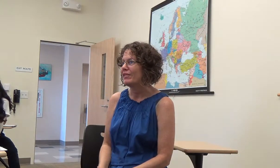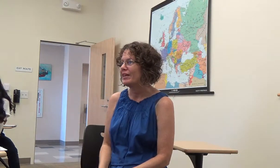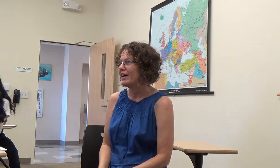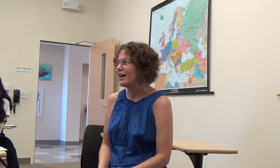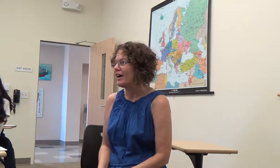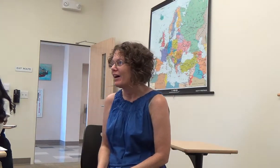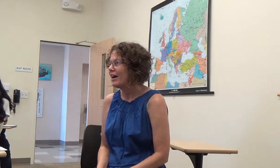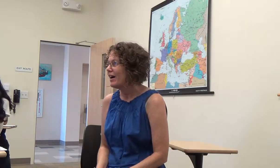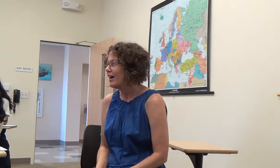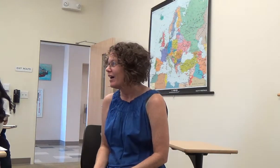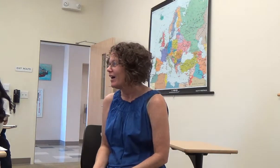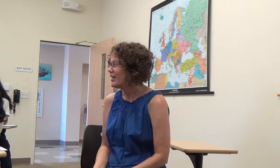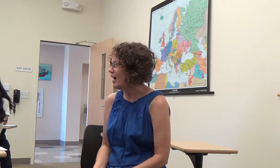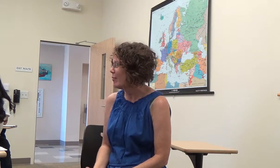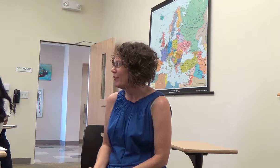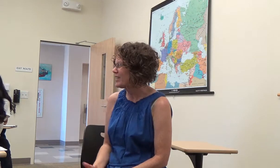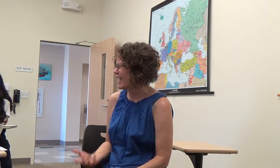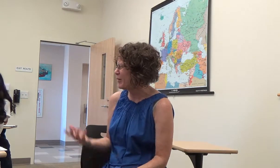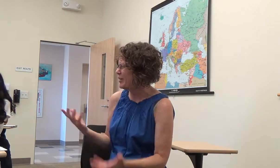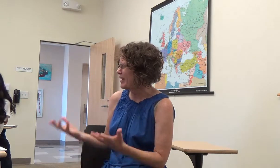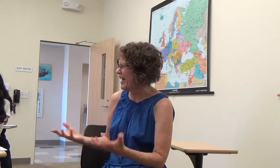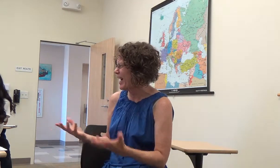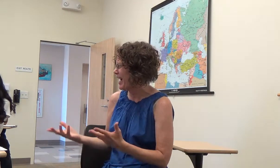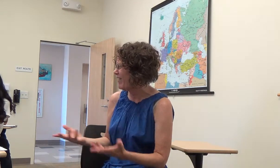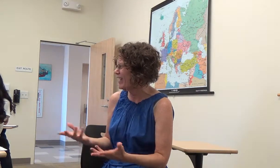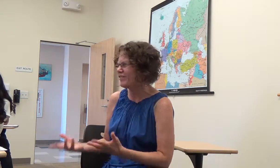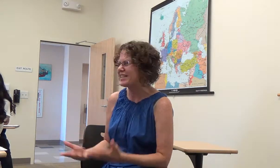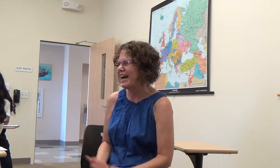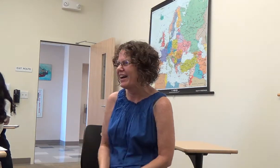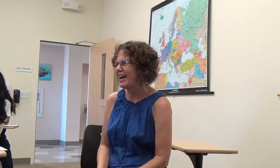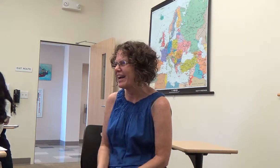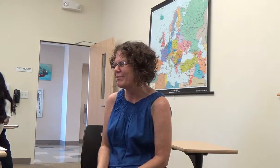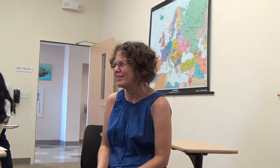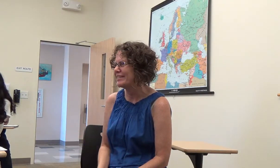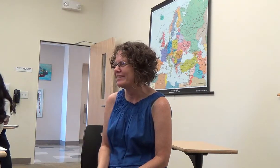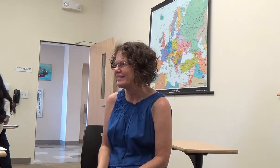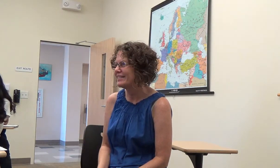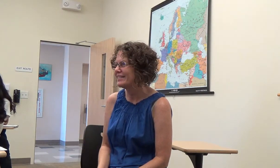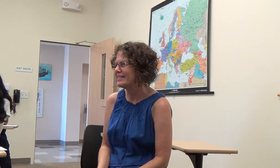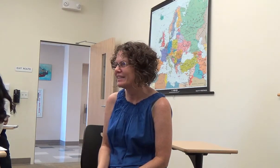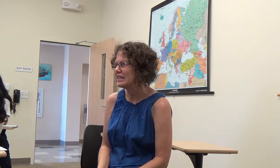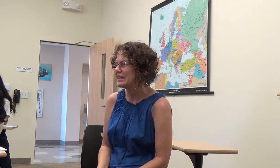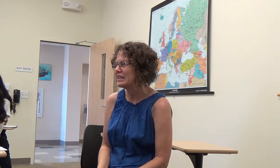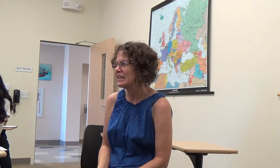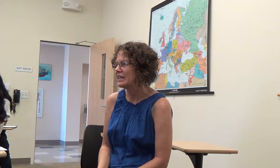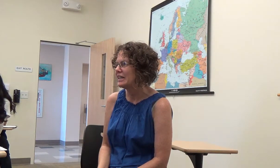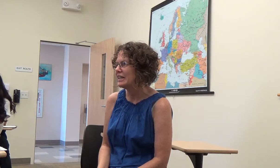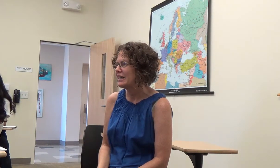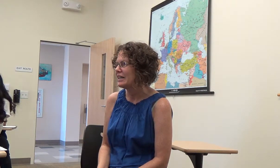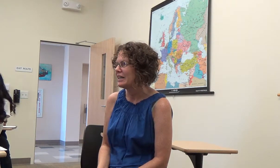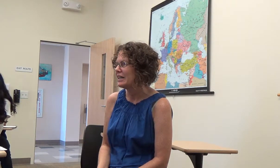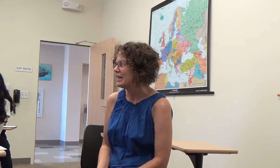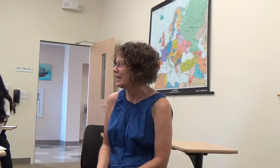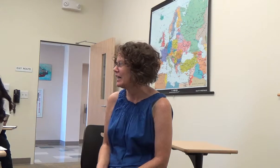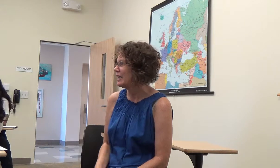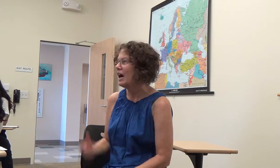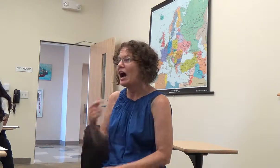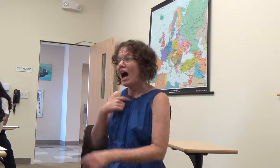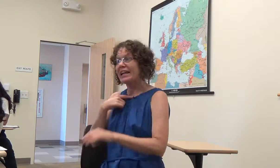8:30 Can you ask Sandra? It feels like we don't have enough time. so. No, I can stay. I got nothing to